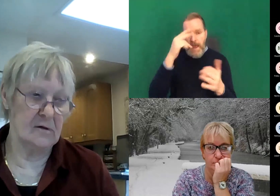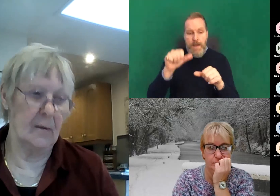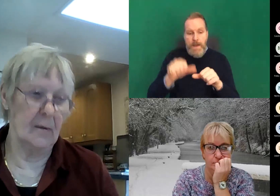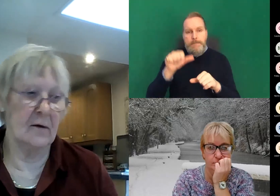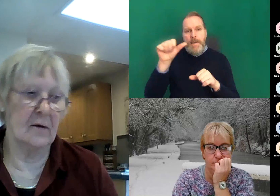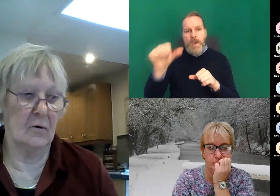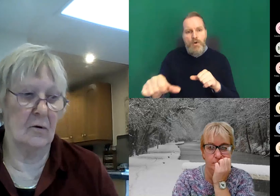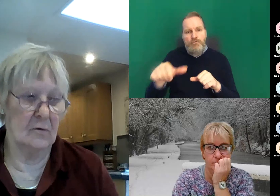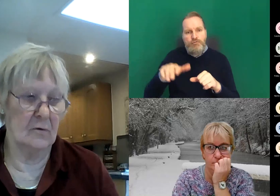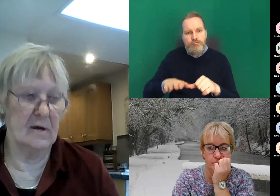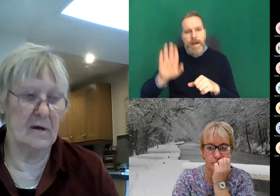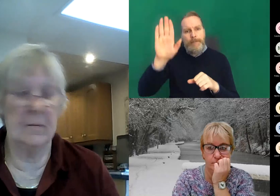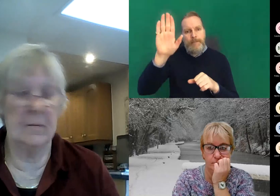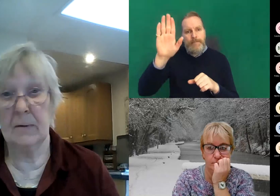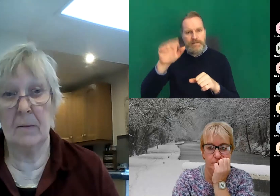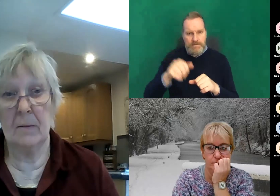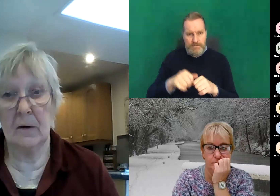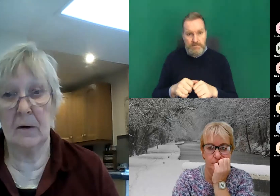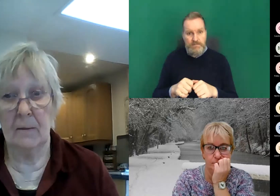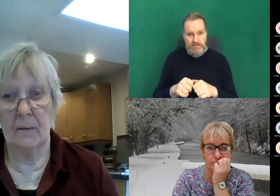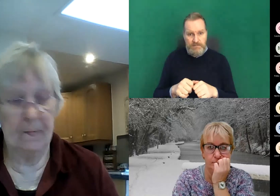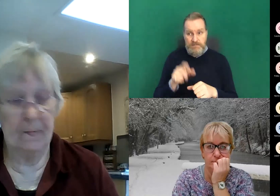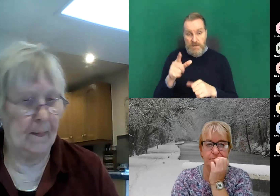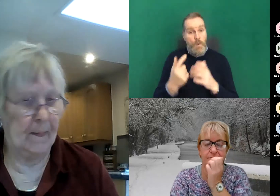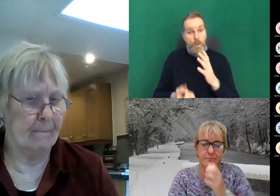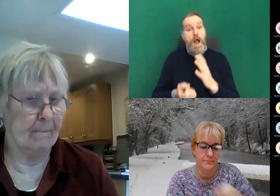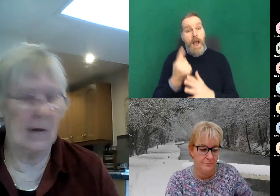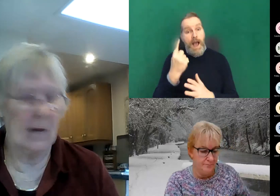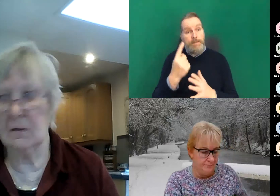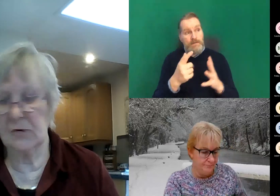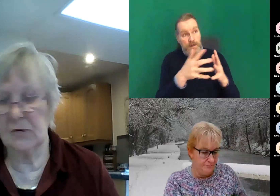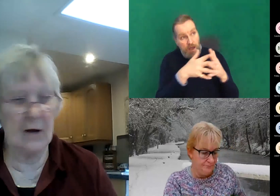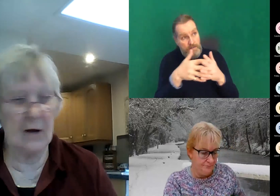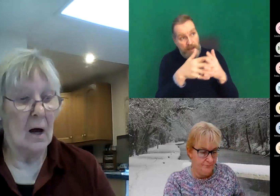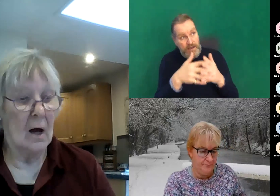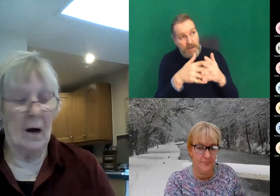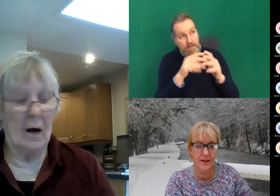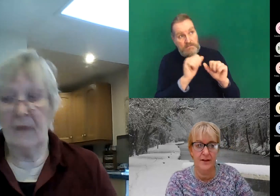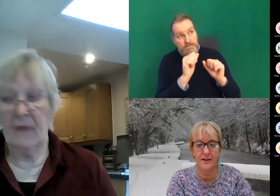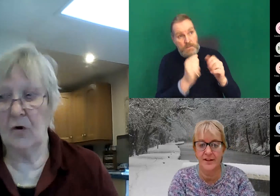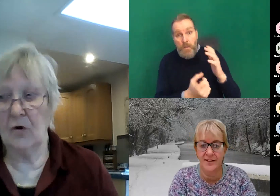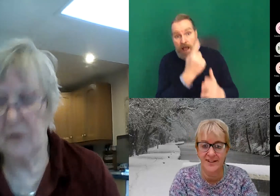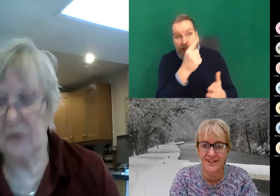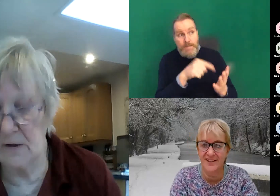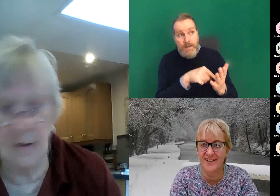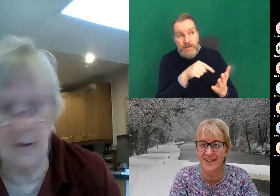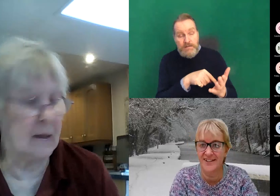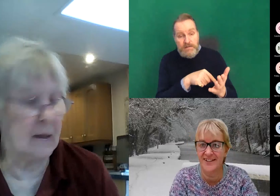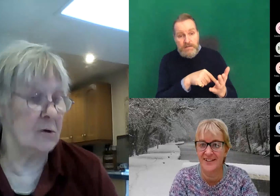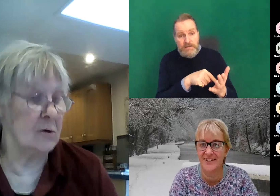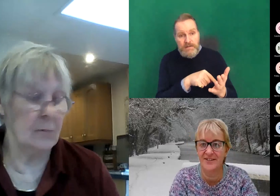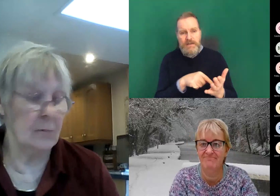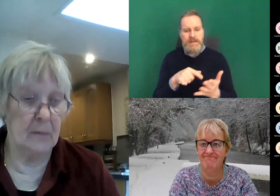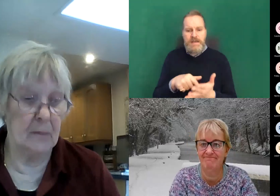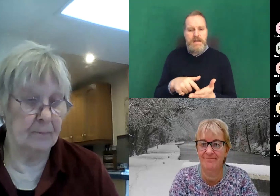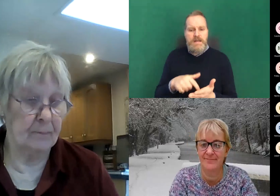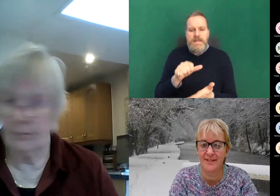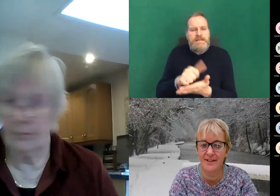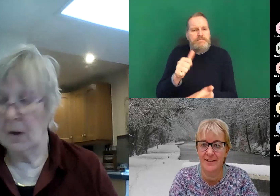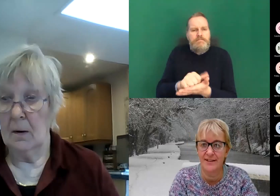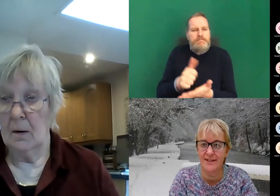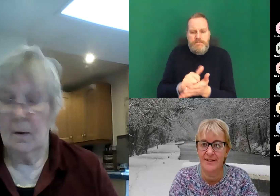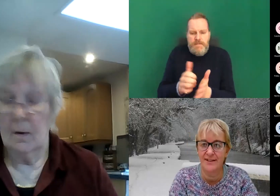US system had on disabled people in America. Sorry, I haven't got the date of publication with